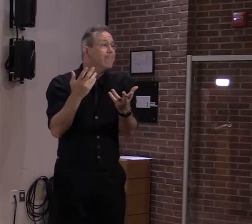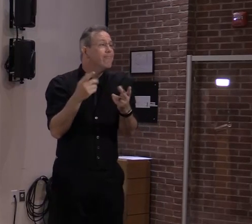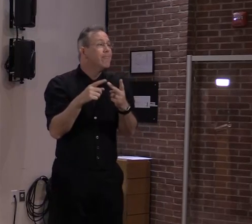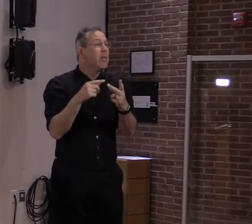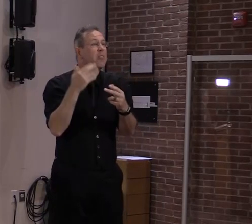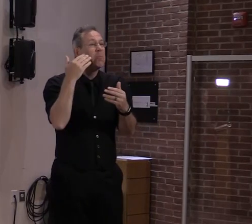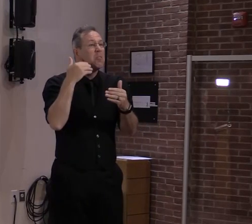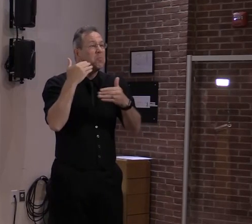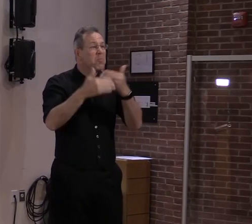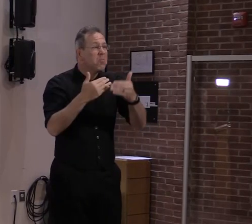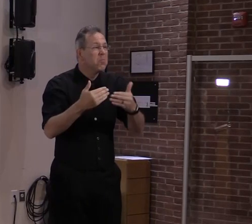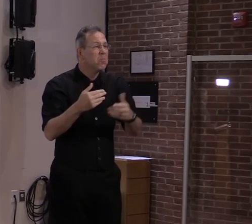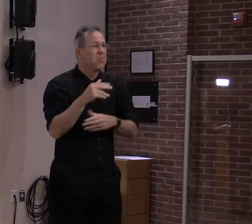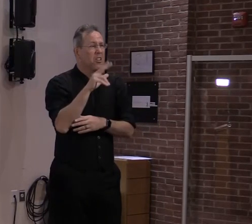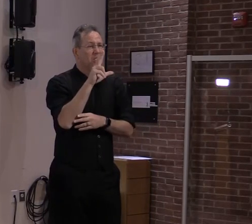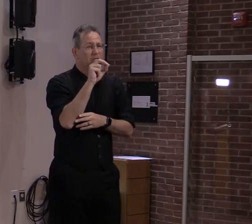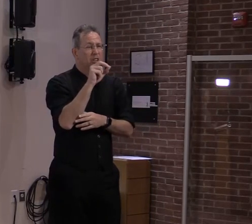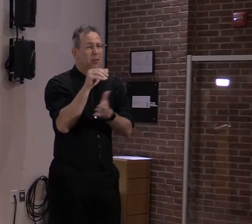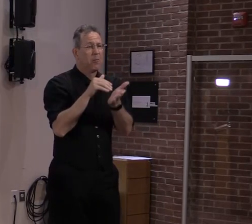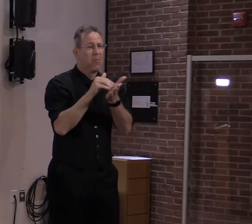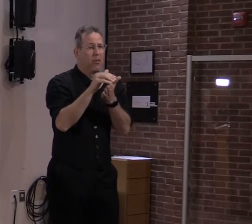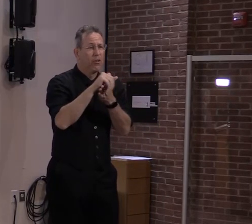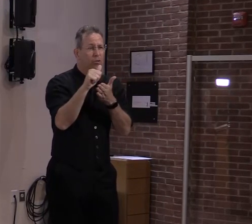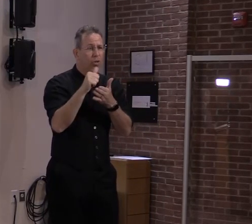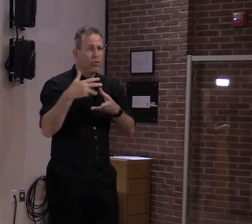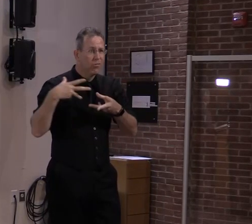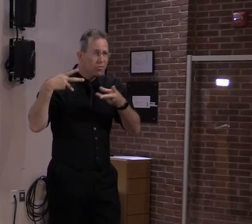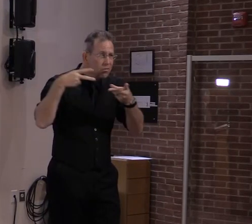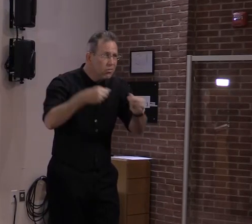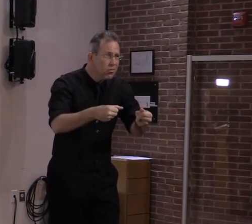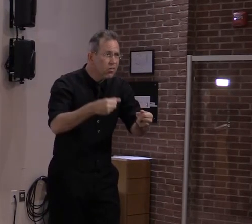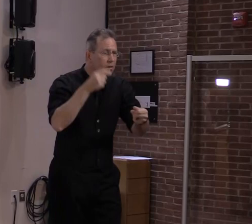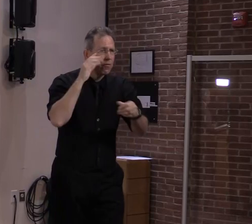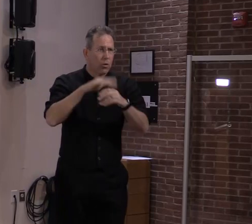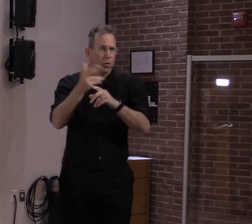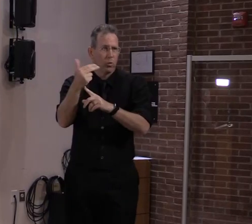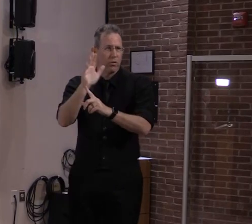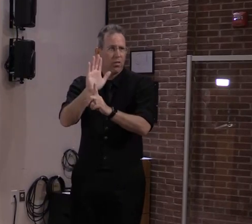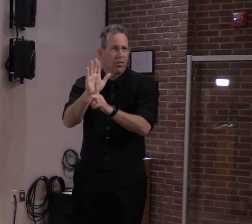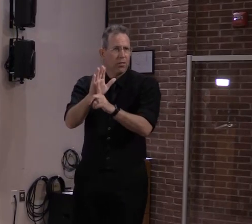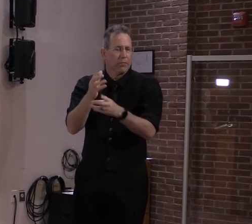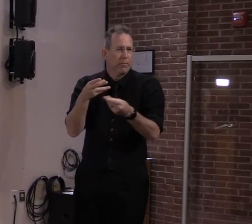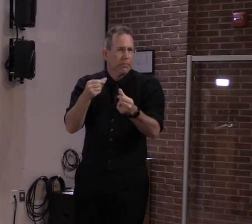context, pre-pandemic, we were spending somewhere in the neighborhood of